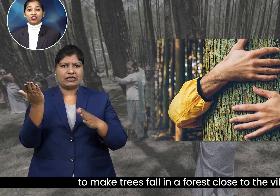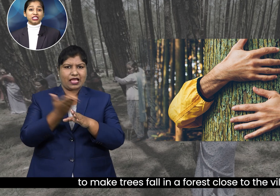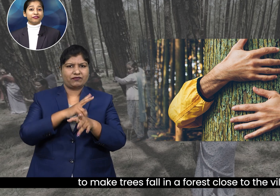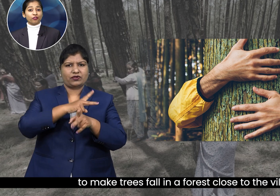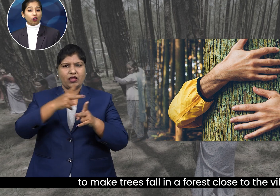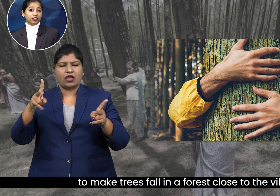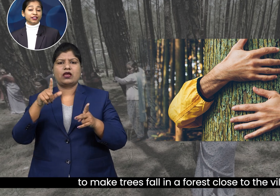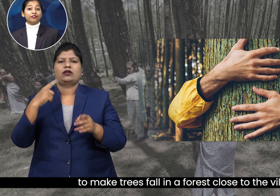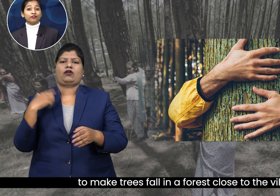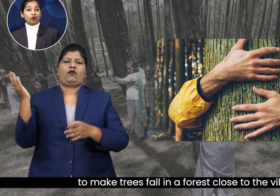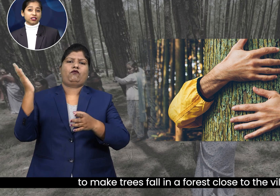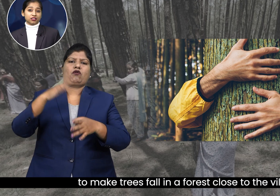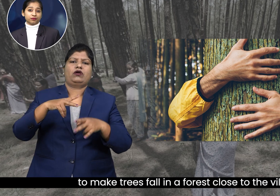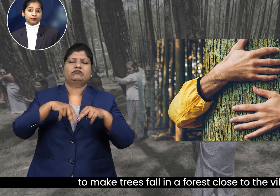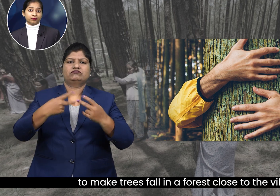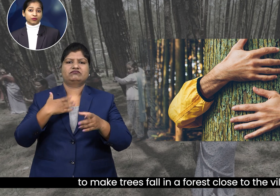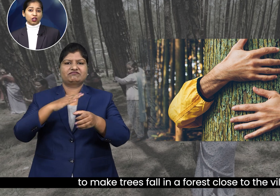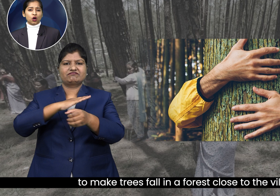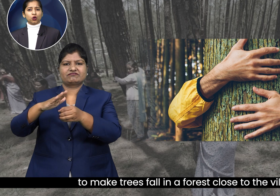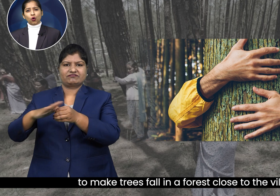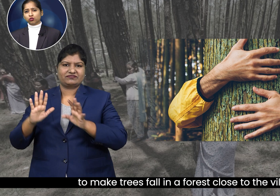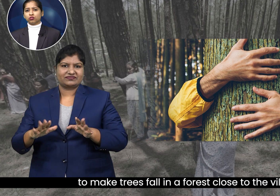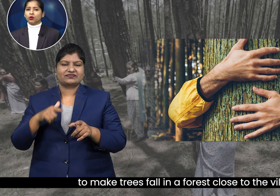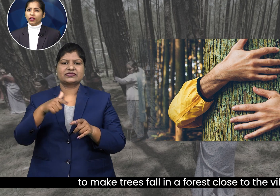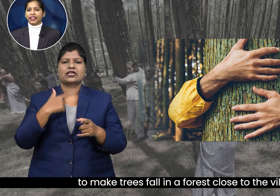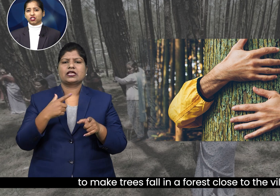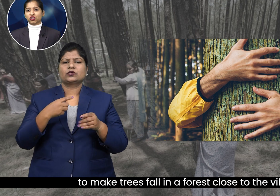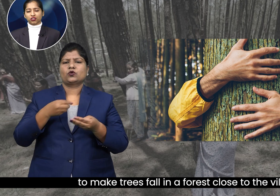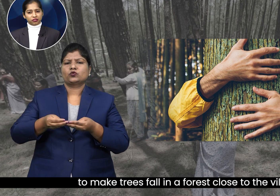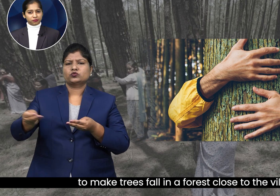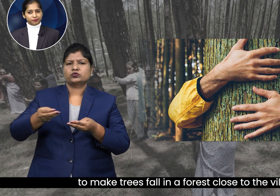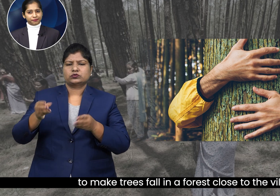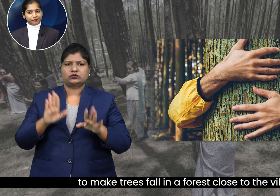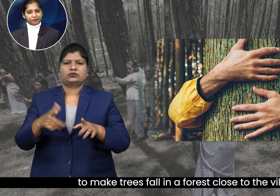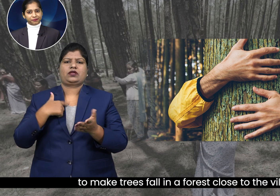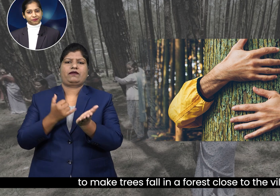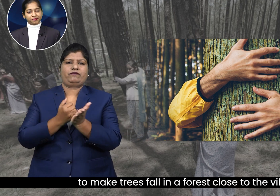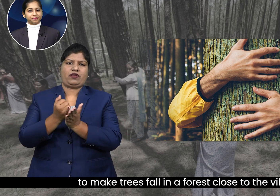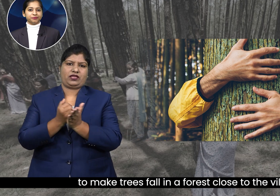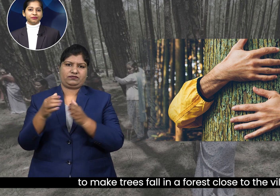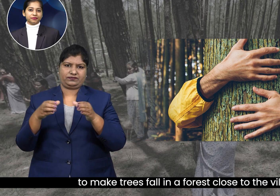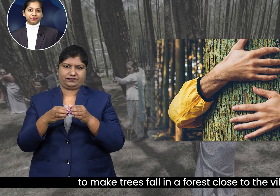make trees fall in a forest close to the village.